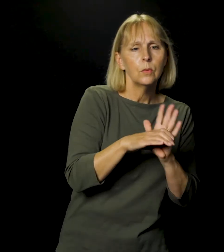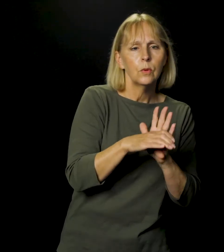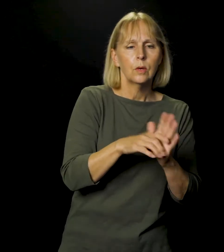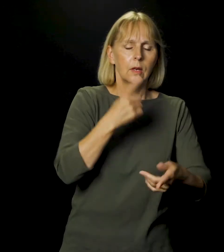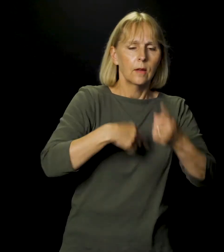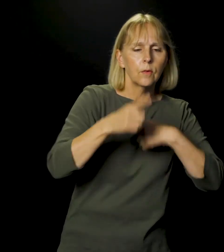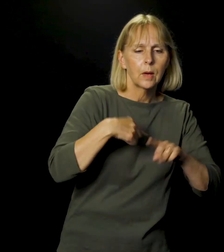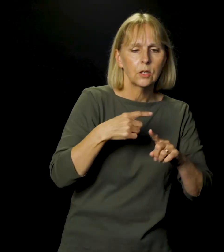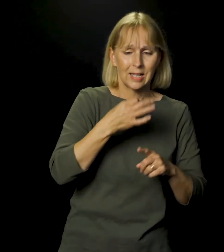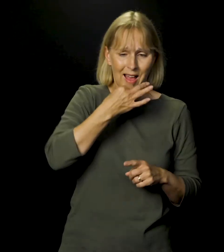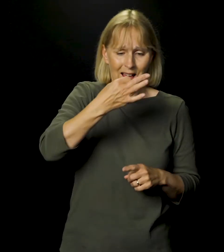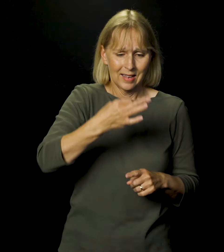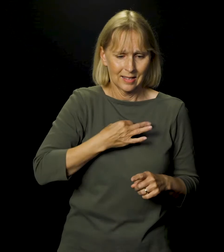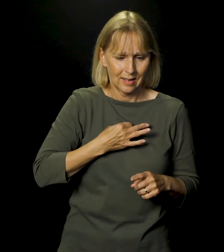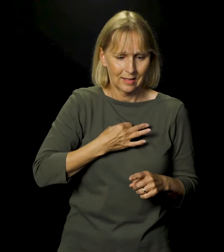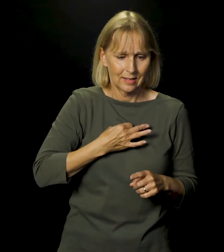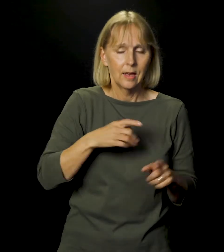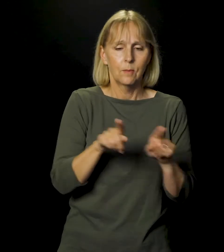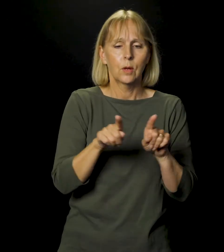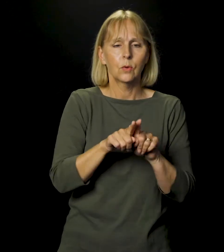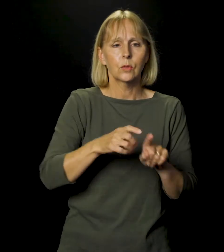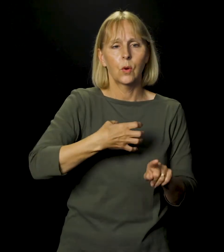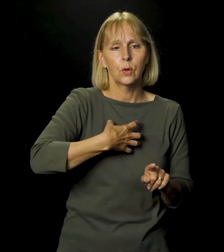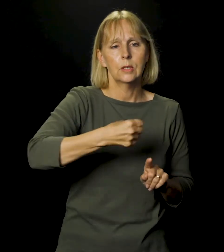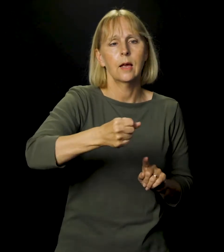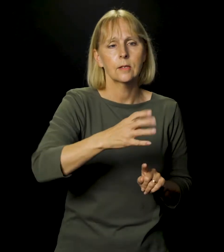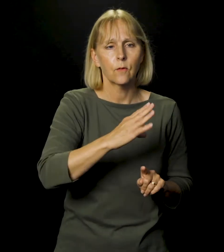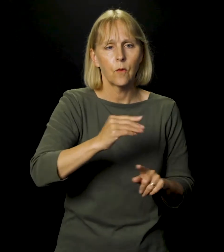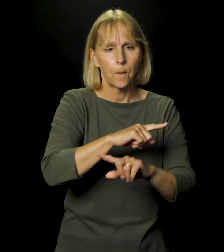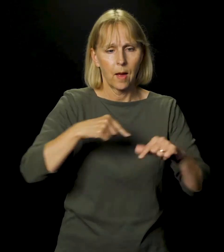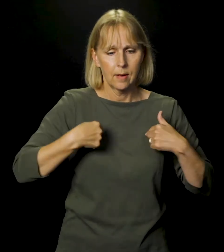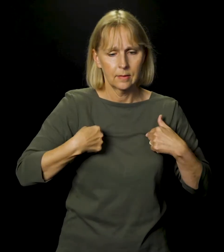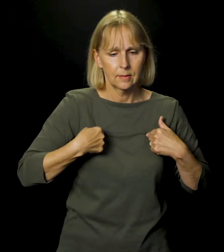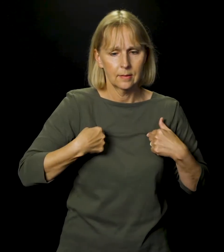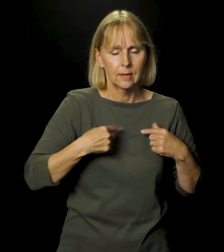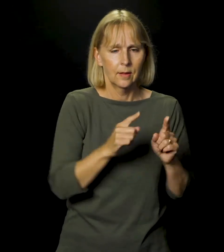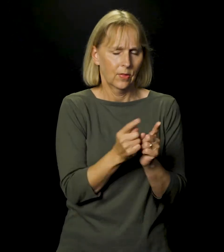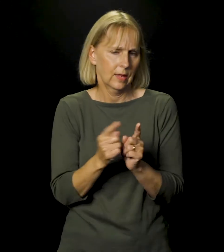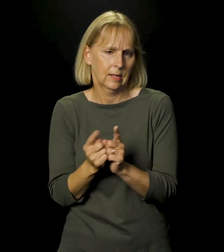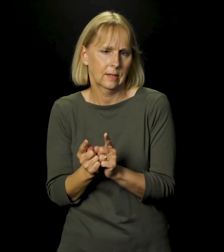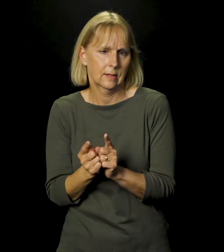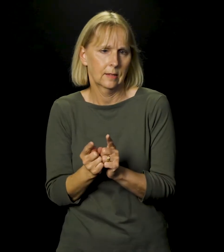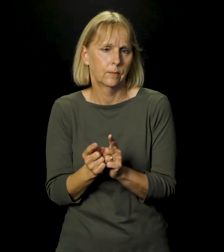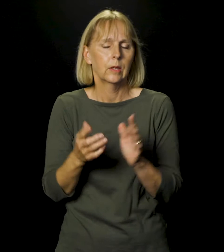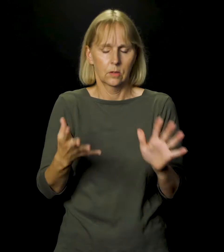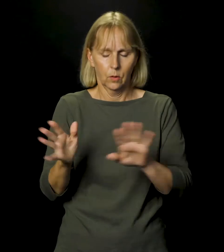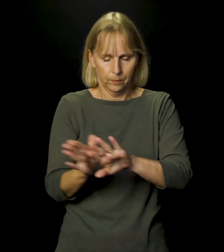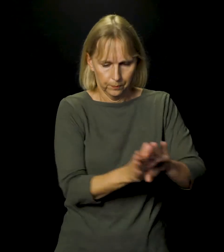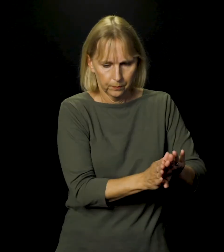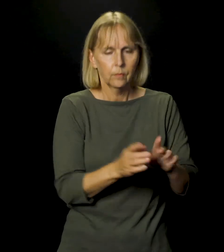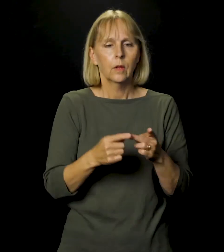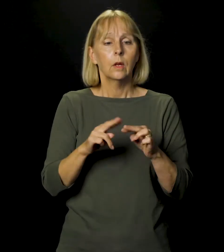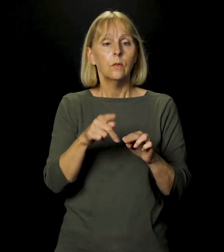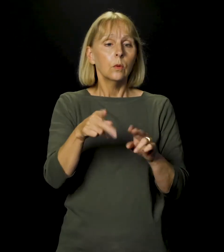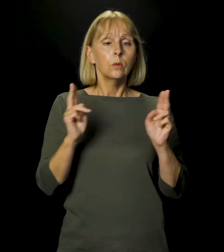in the process. And so just a quick summary here. So if you're relatively normal, you're